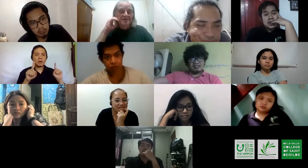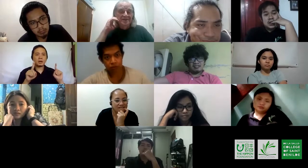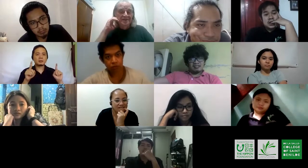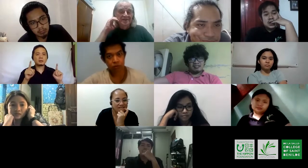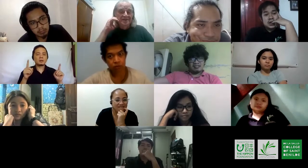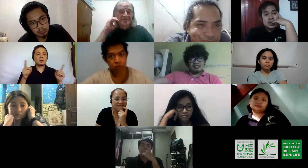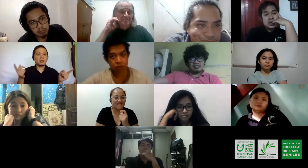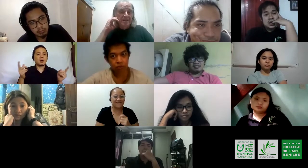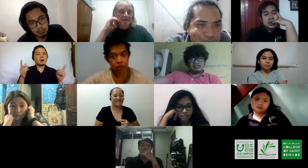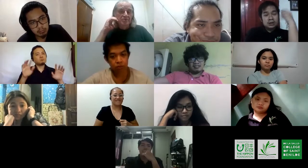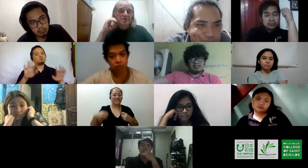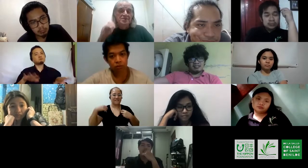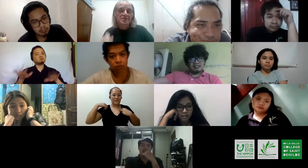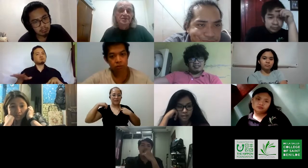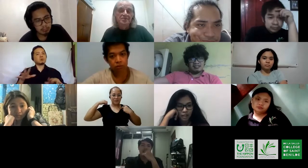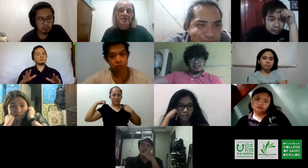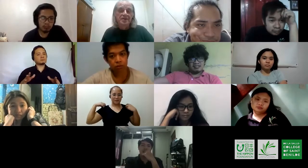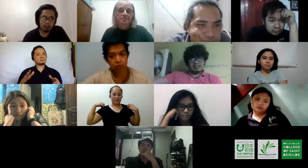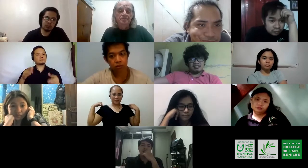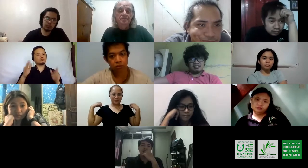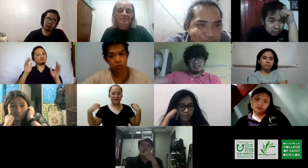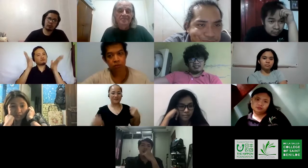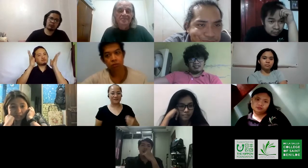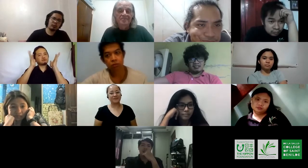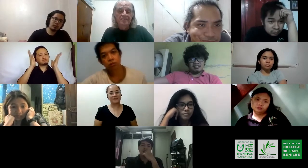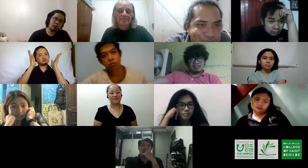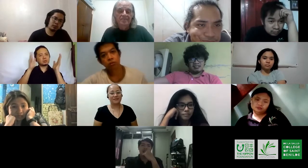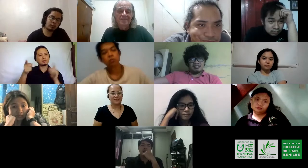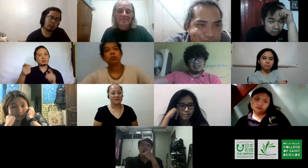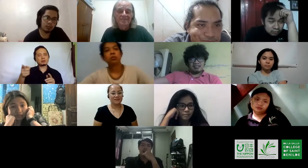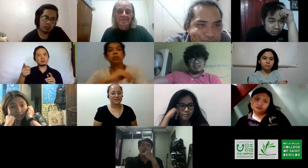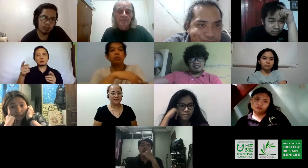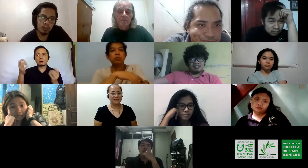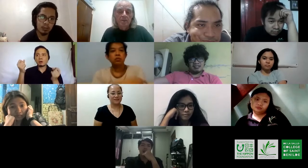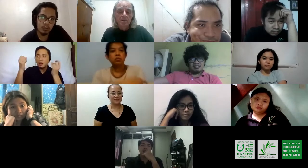conversation, not so easy to understand.